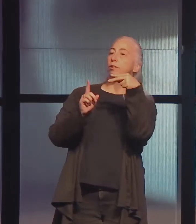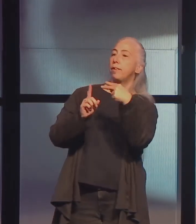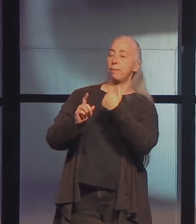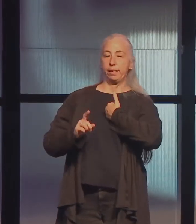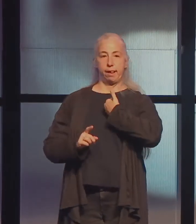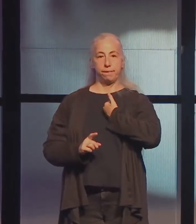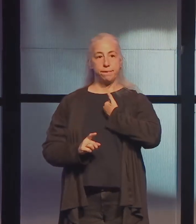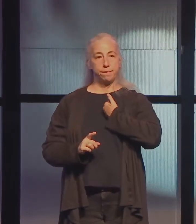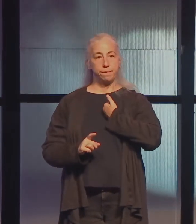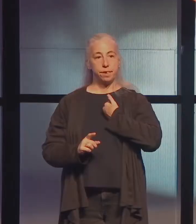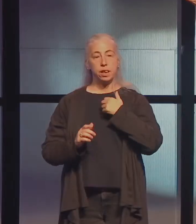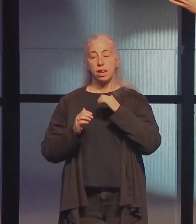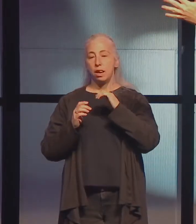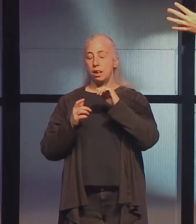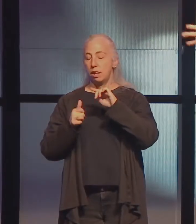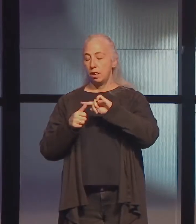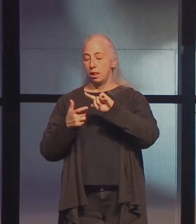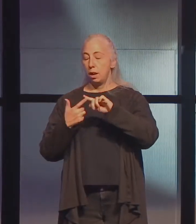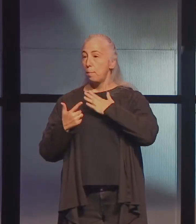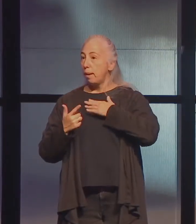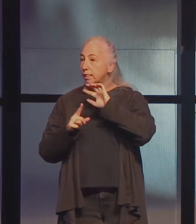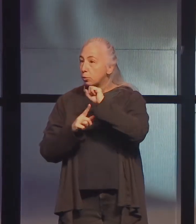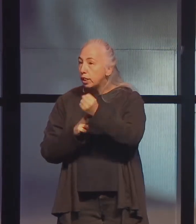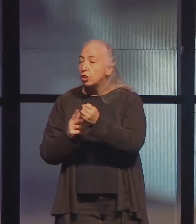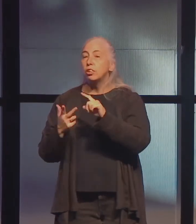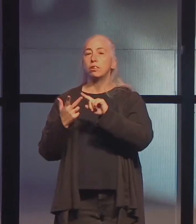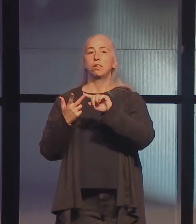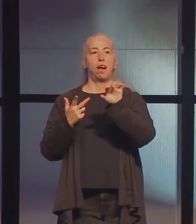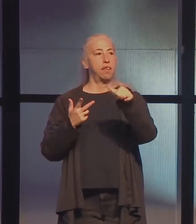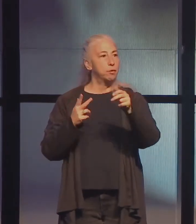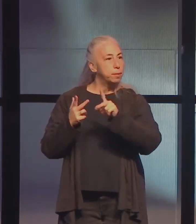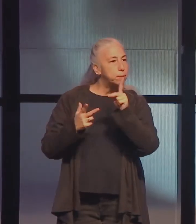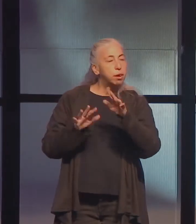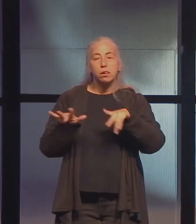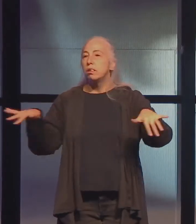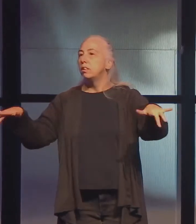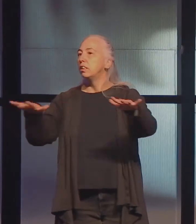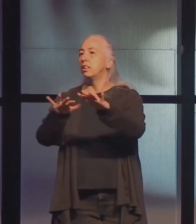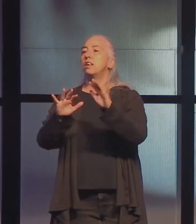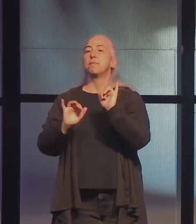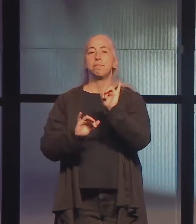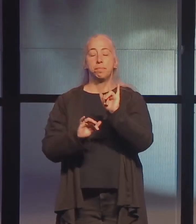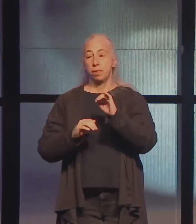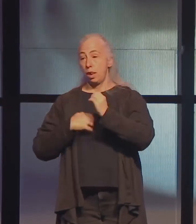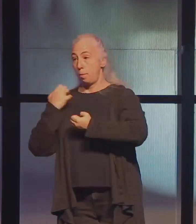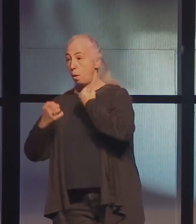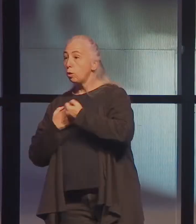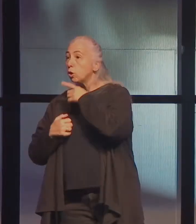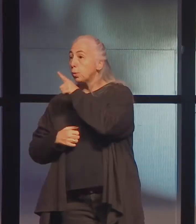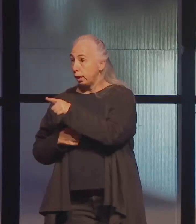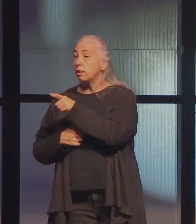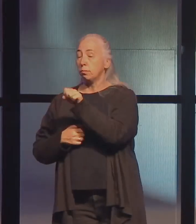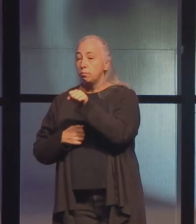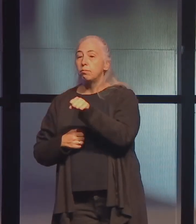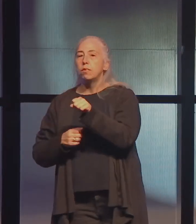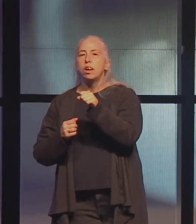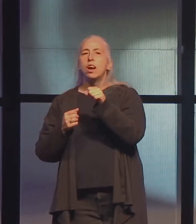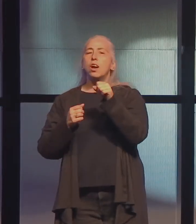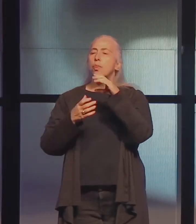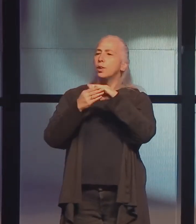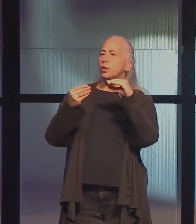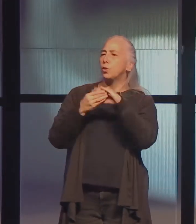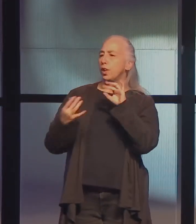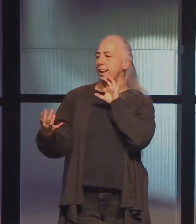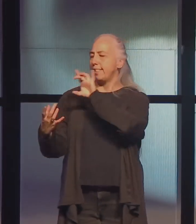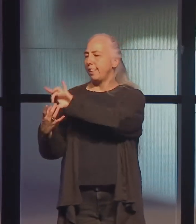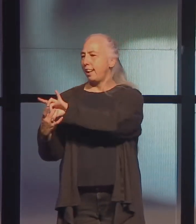our circumstances, in the way we see others, etc. So you see the problem? The emotion is real. The schema, the story that we attach to